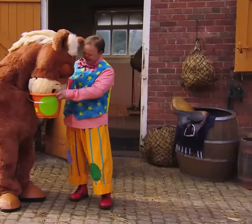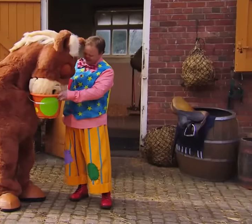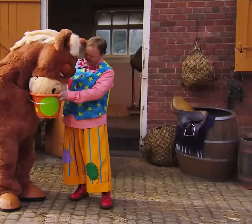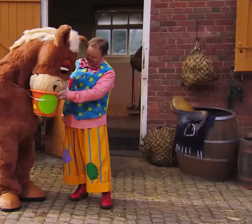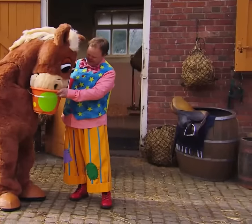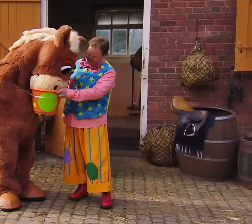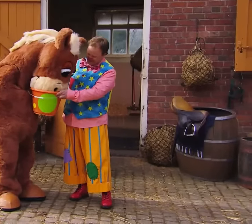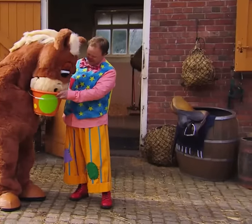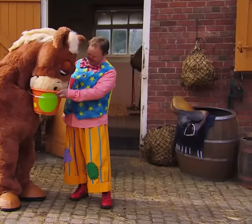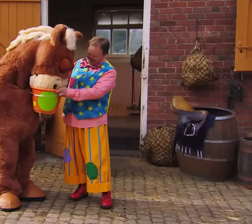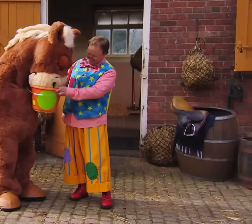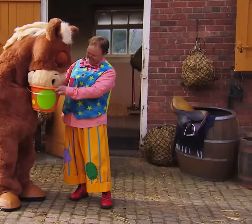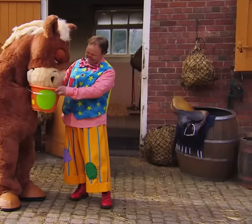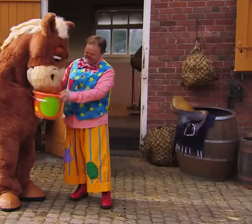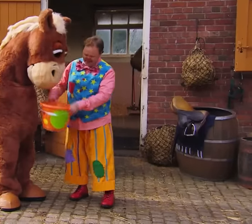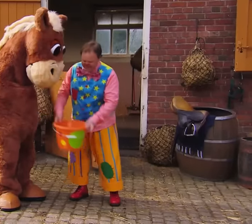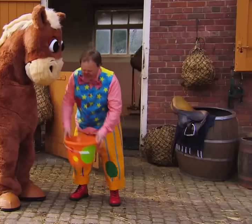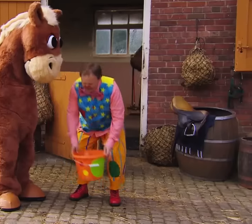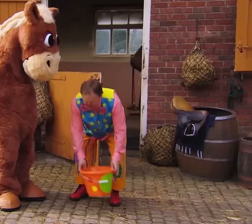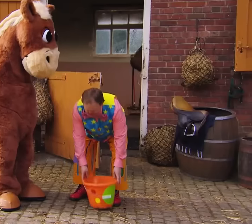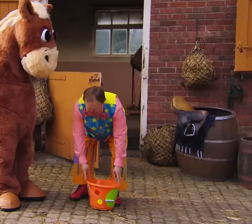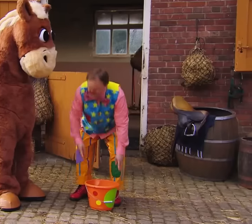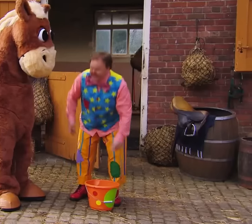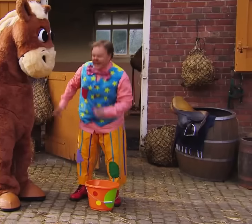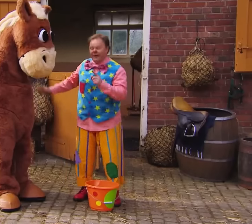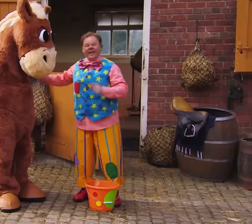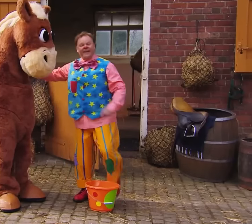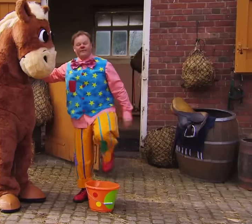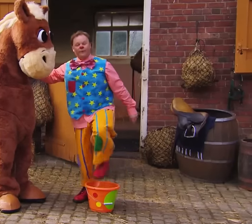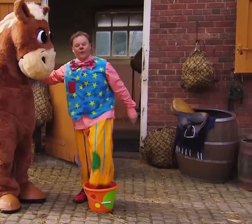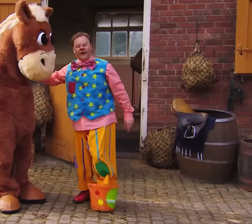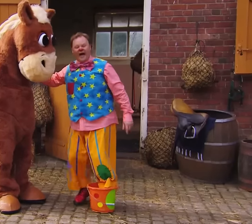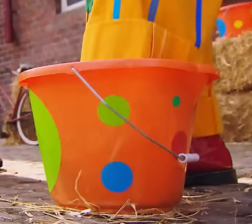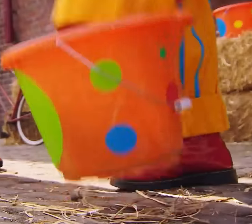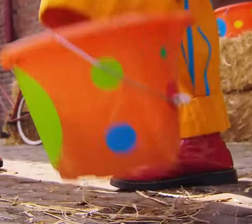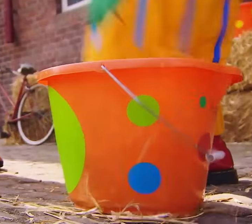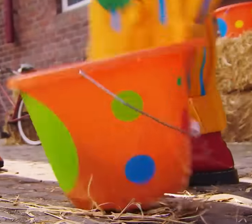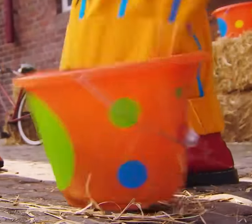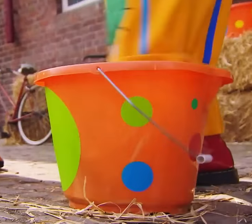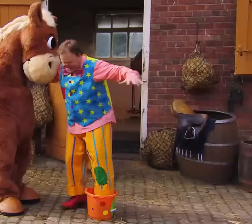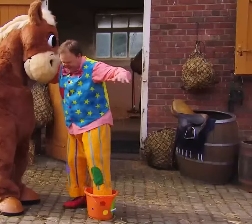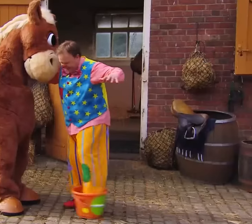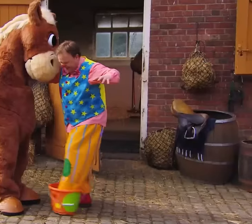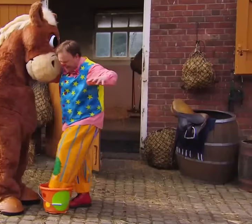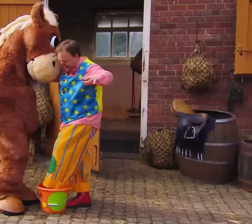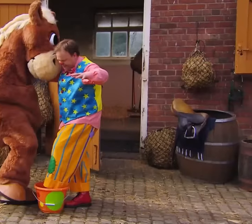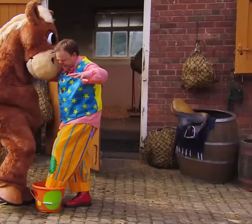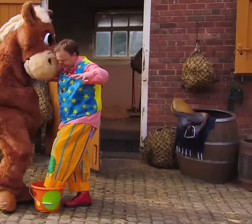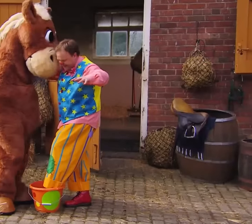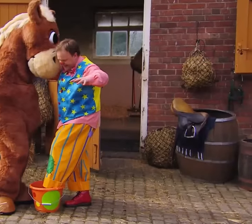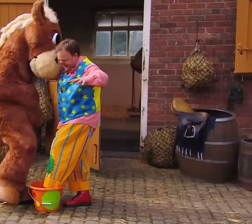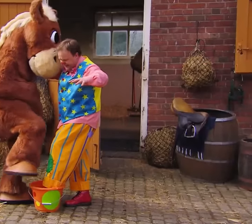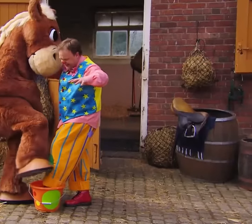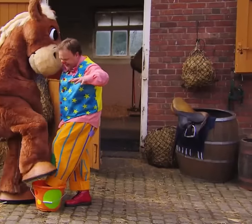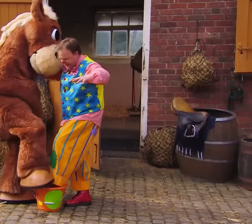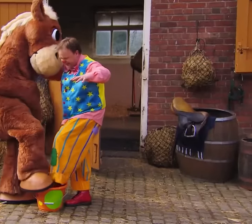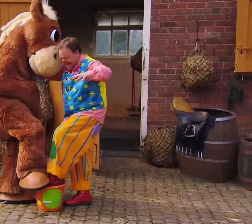There we are. Oh, well done. Now I'll get you some water. Help me, Spotty. Thank